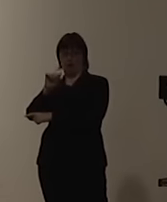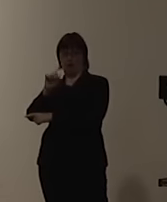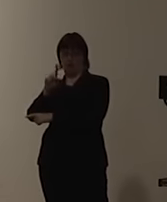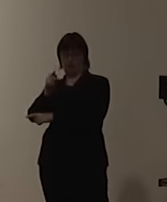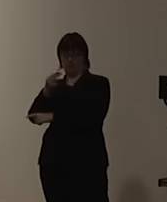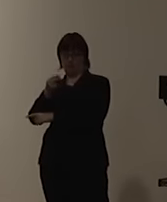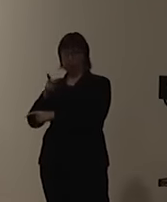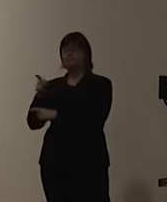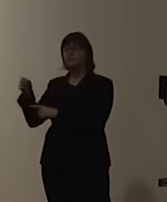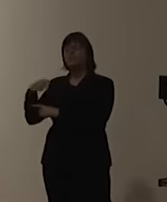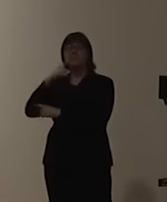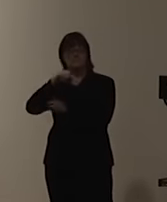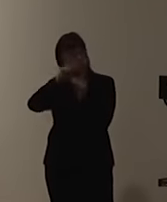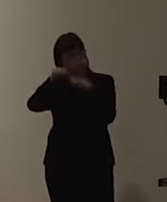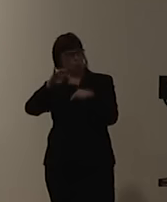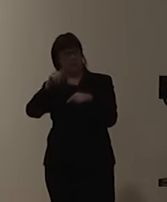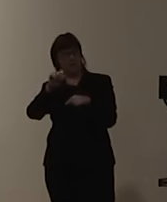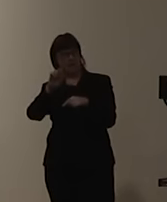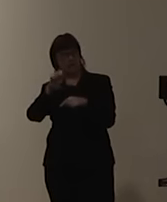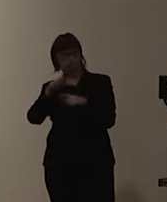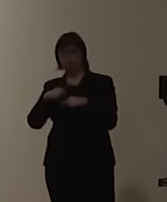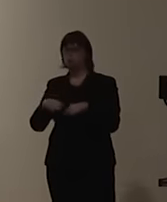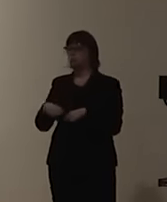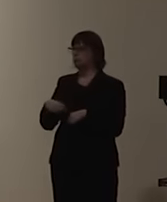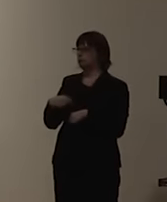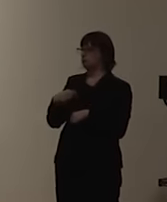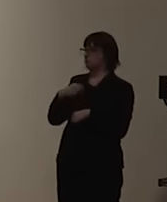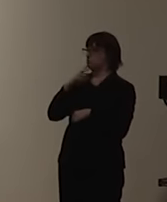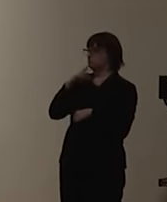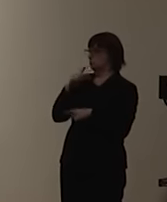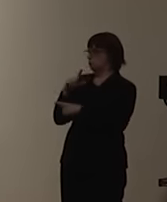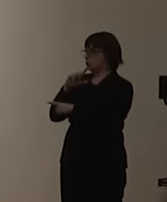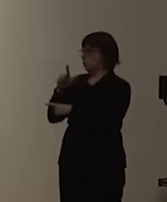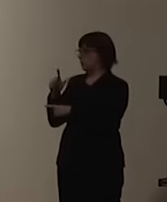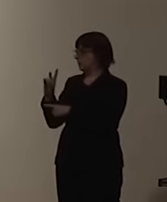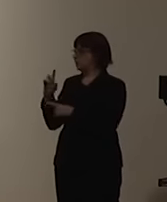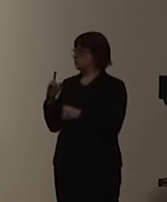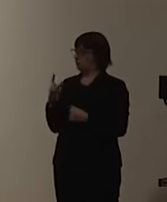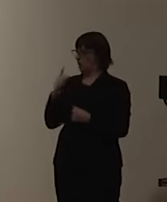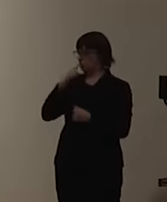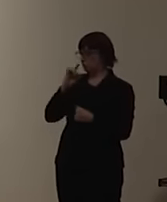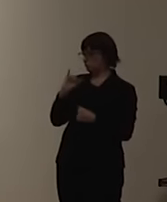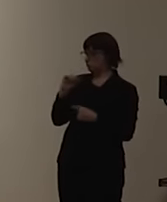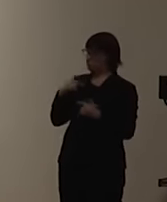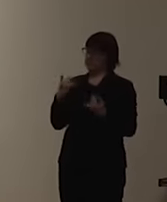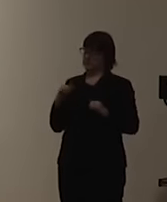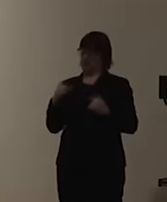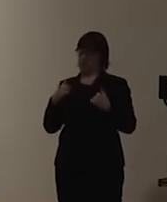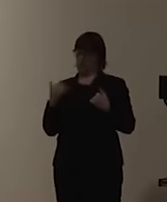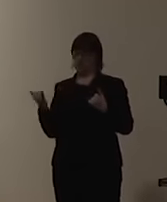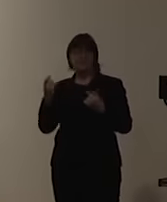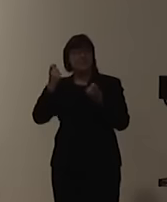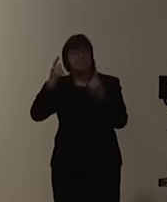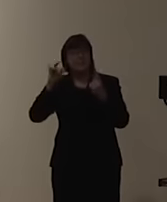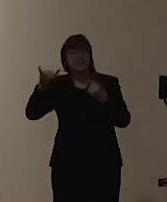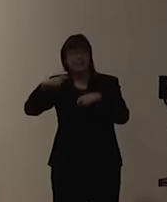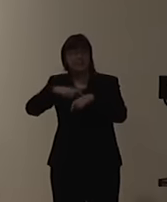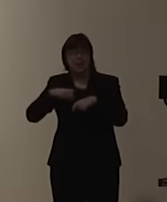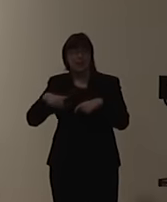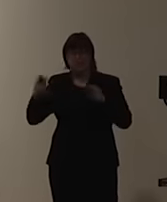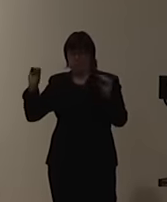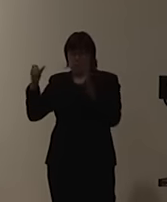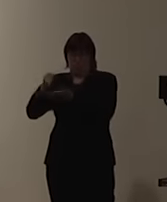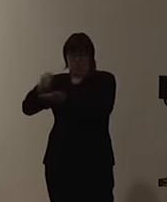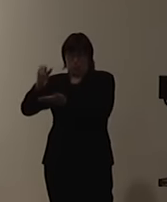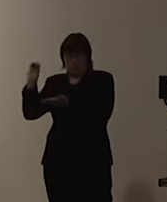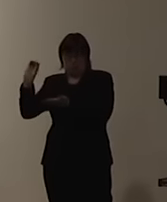to Zaire, just what I would have said at 27. I hope I'd still say it now. And off they go, and he doesn't even have a viable